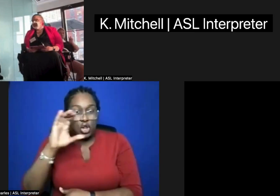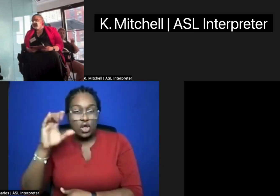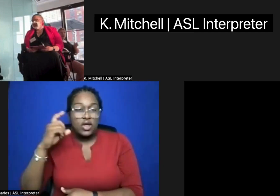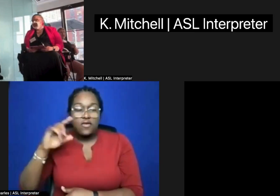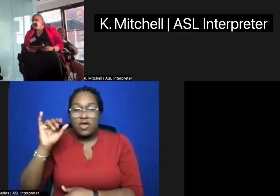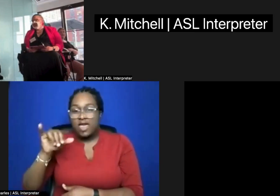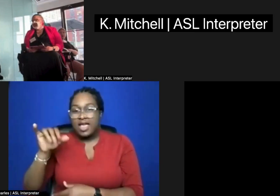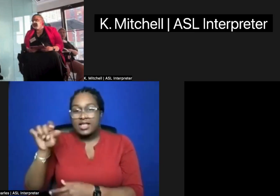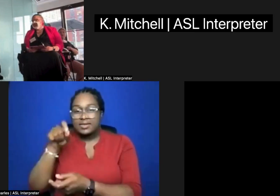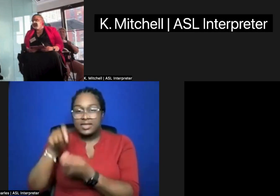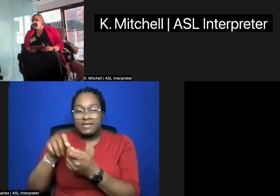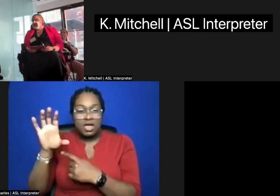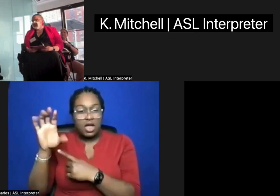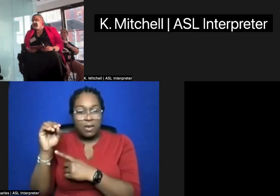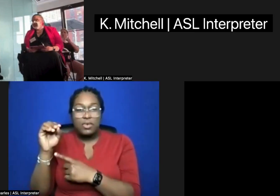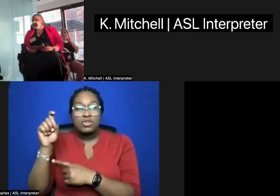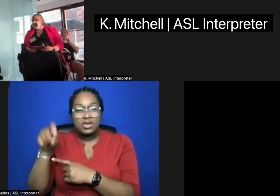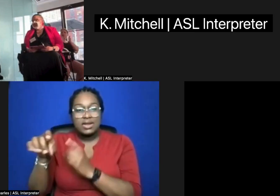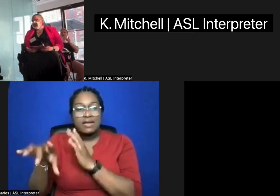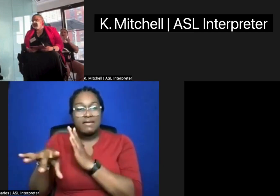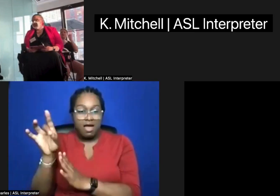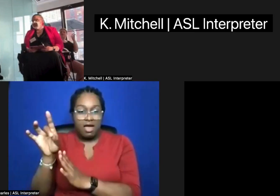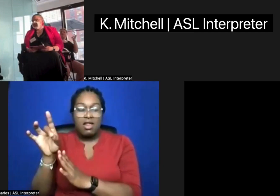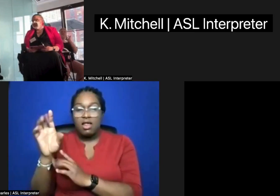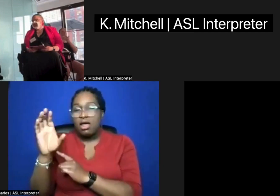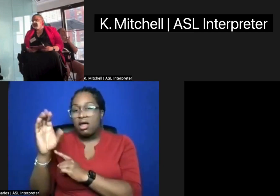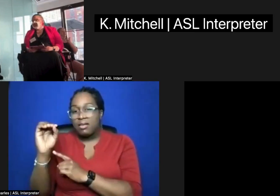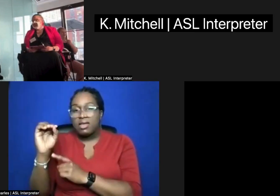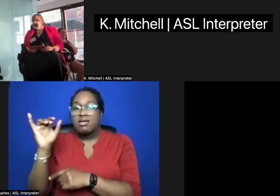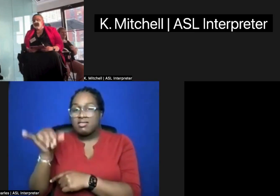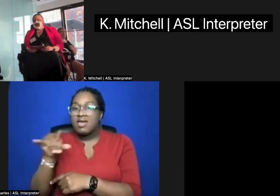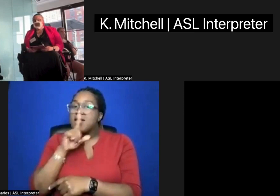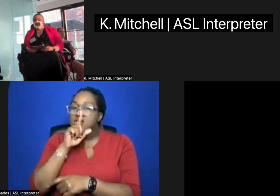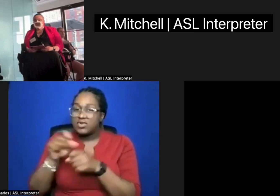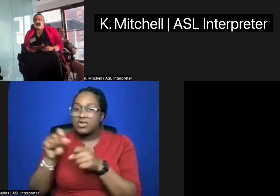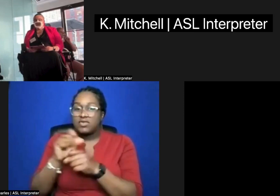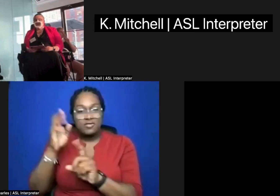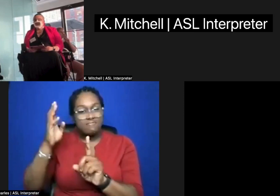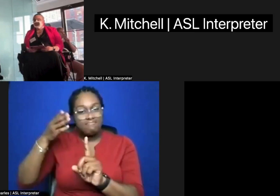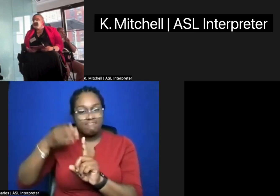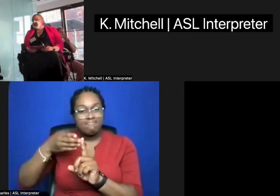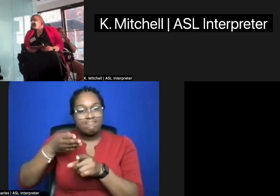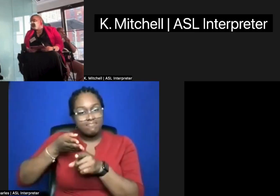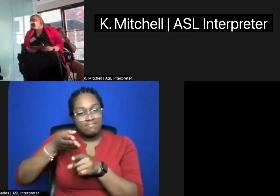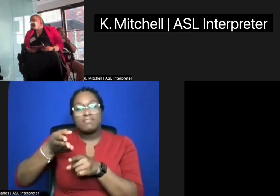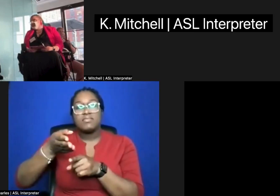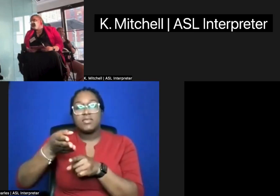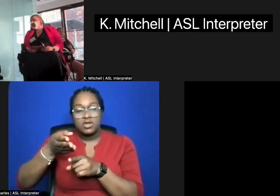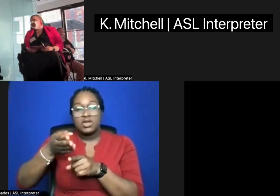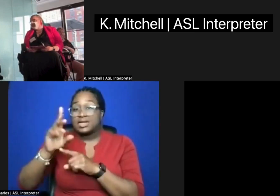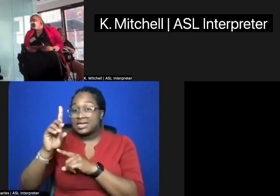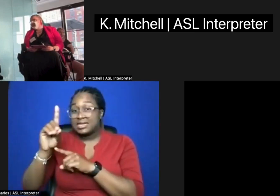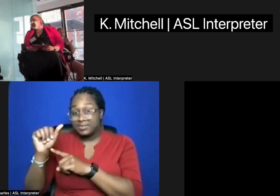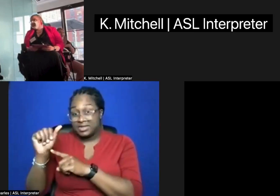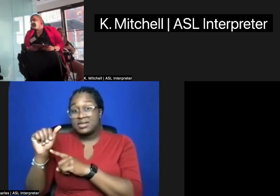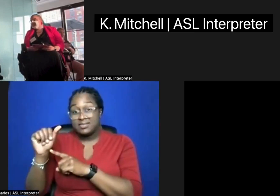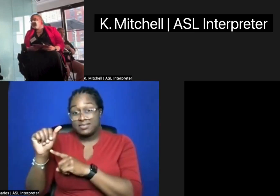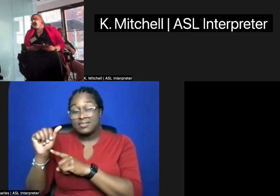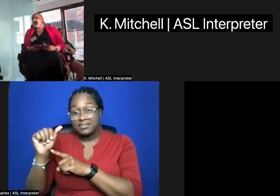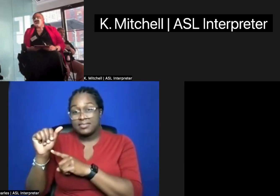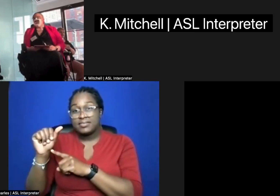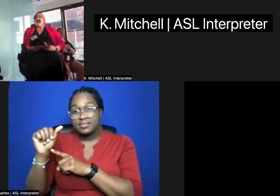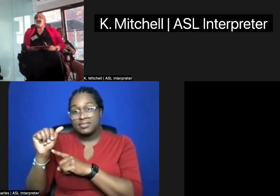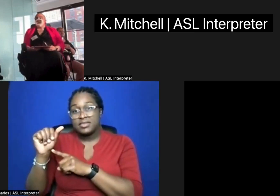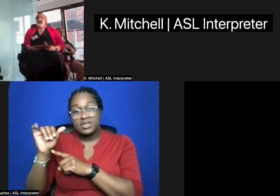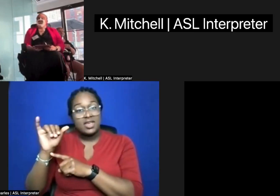I think that you should find a firm that truly specializes in disability, so that they